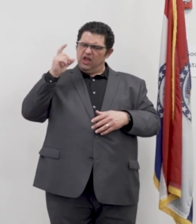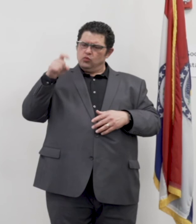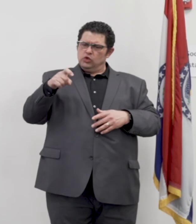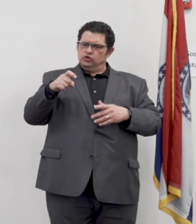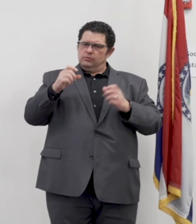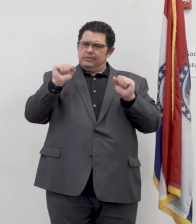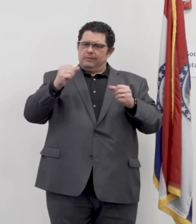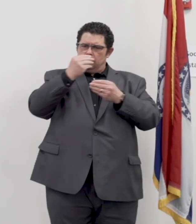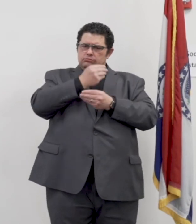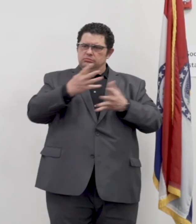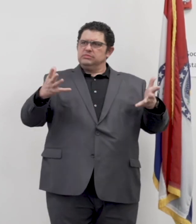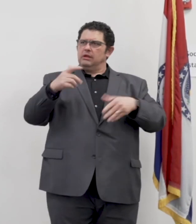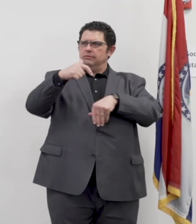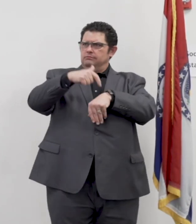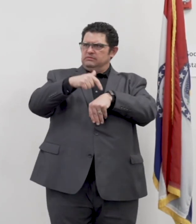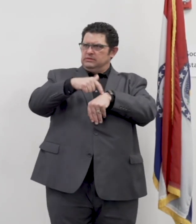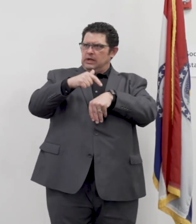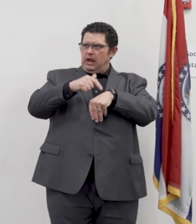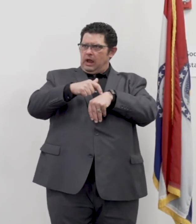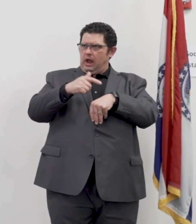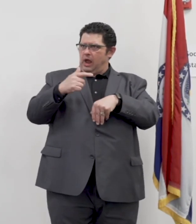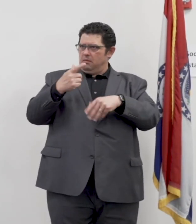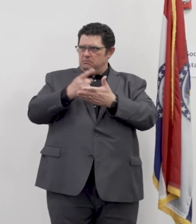by next week for sure. But still not before